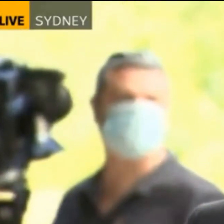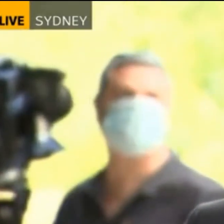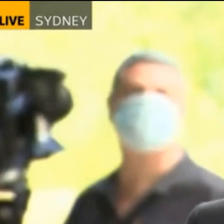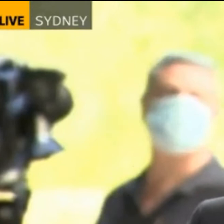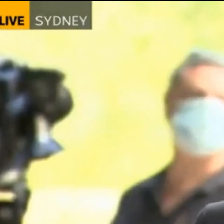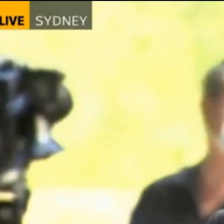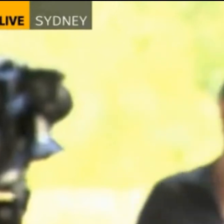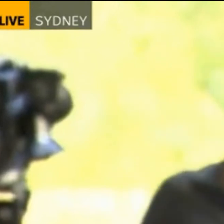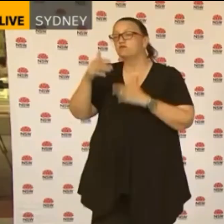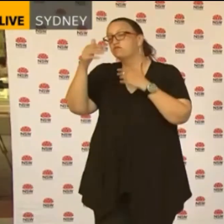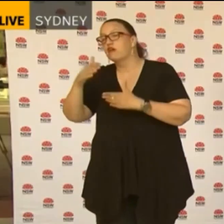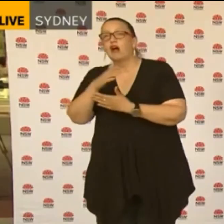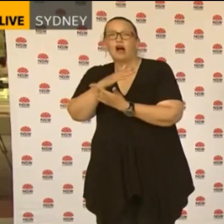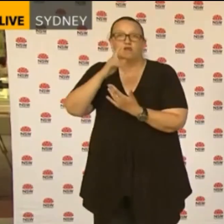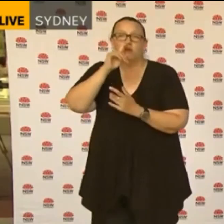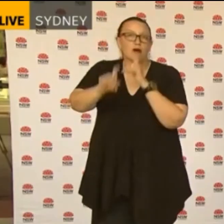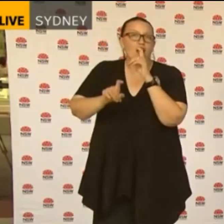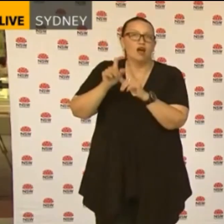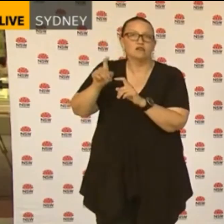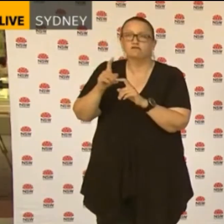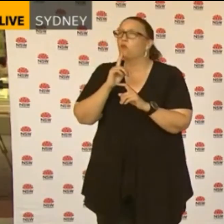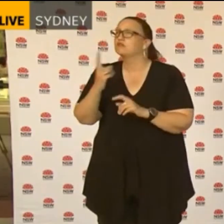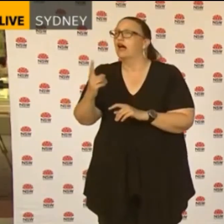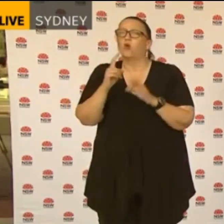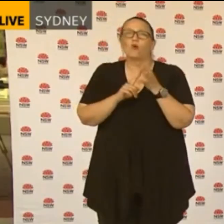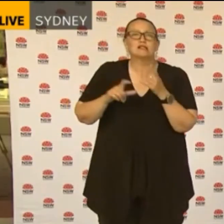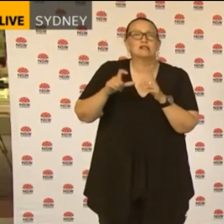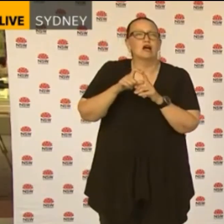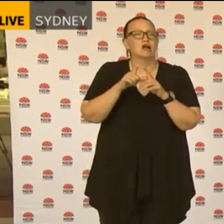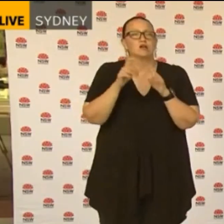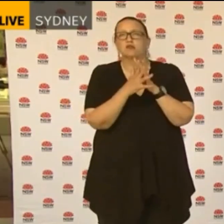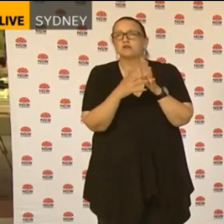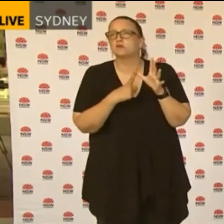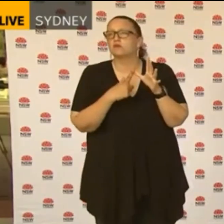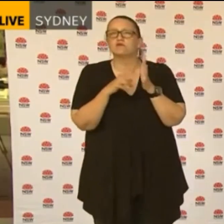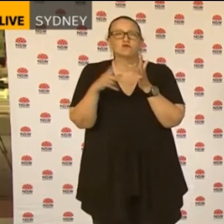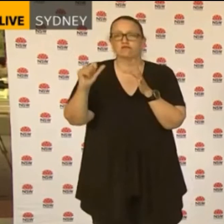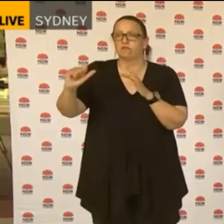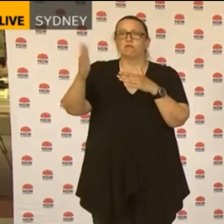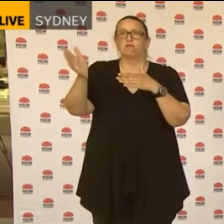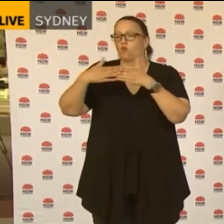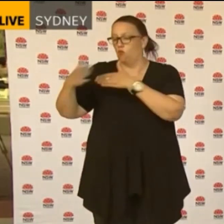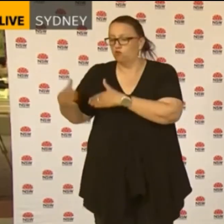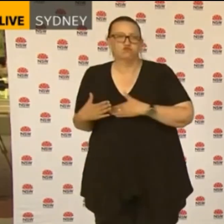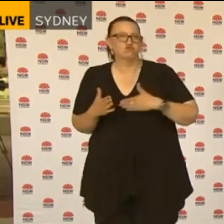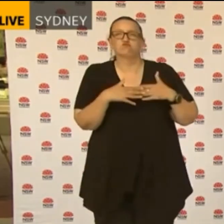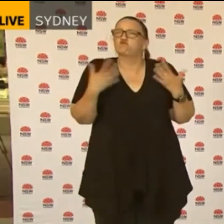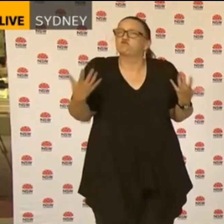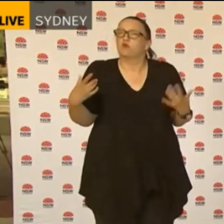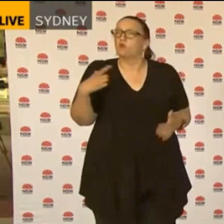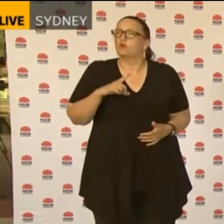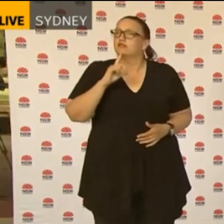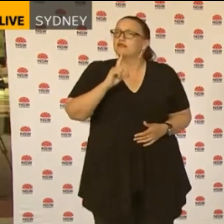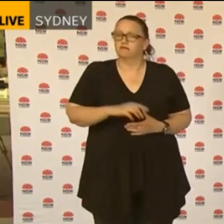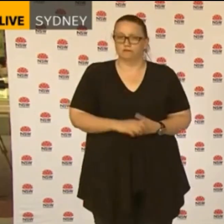borders then? Look, I think New South Wales has demonstrated our capacity to be able to deal with outbreaks when they occur. And I